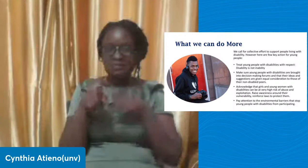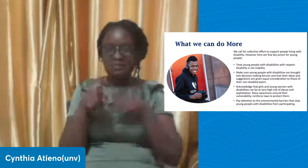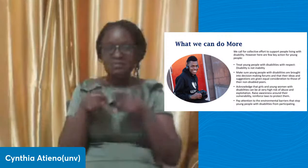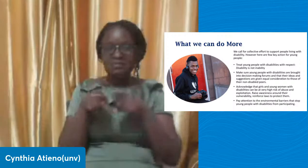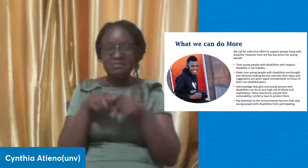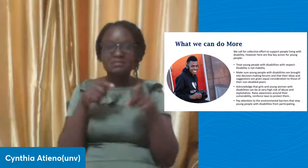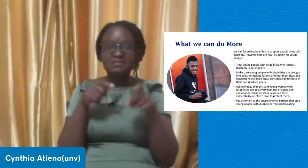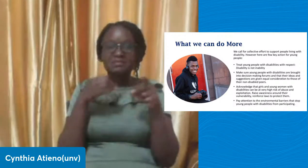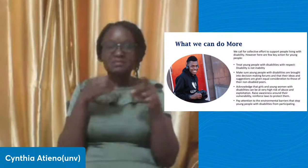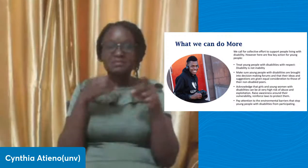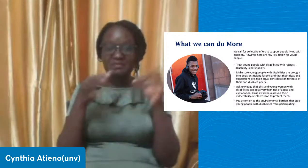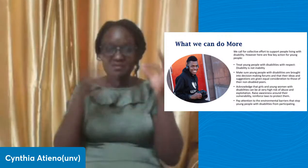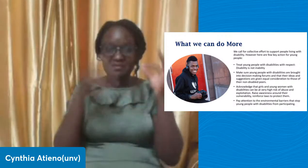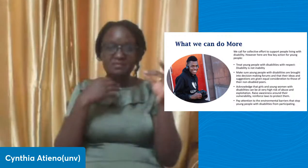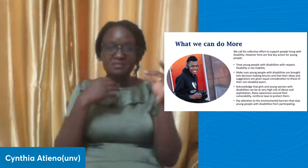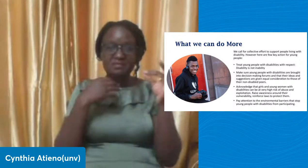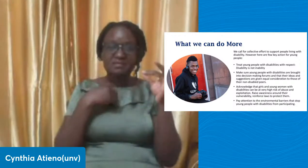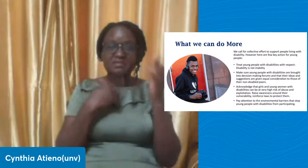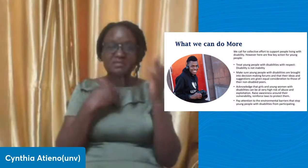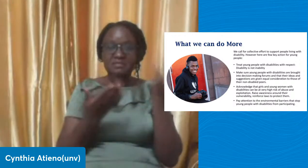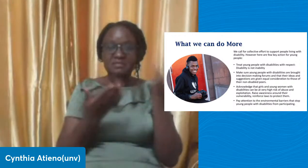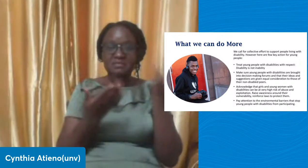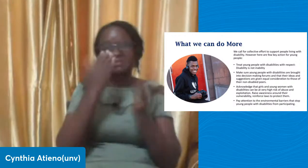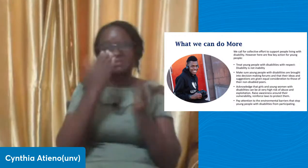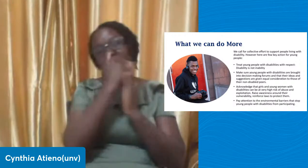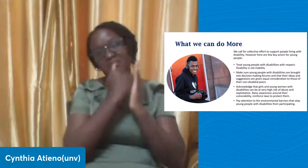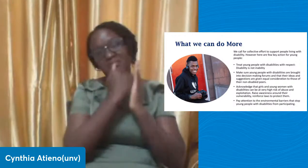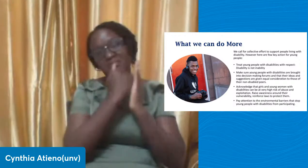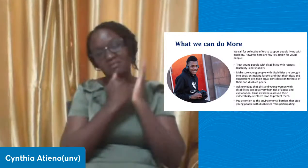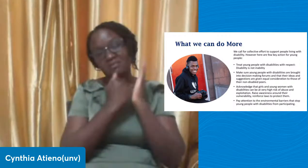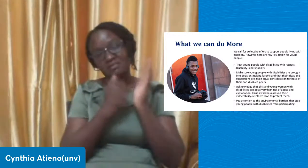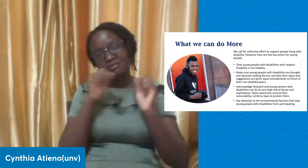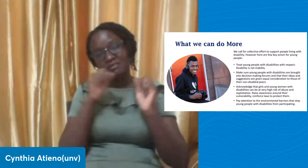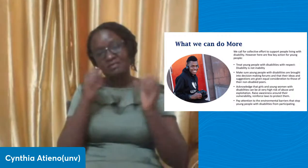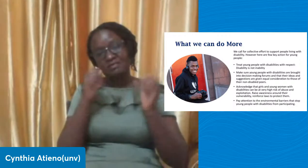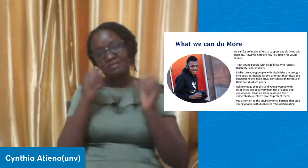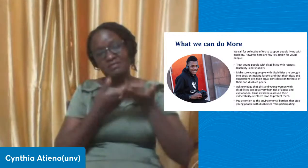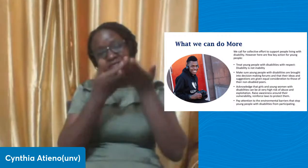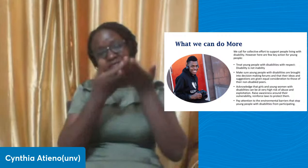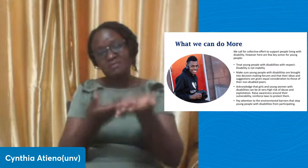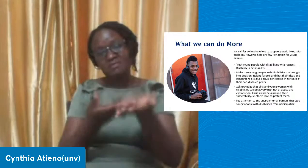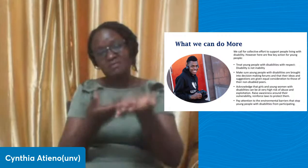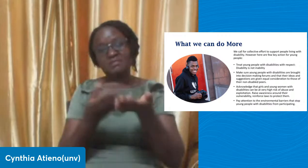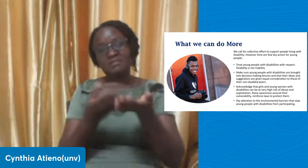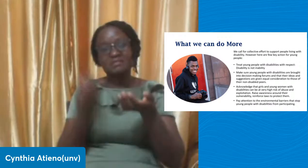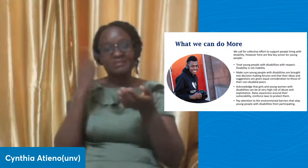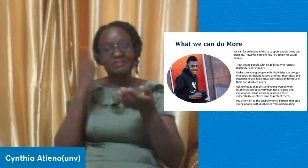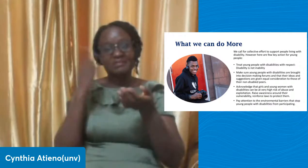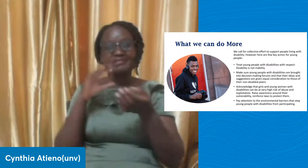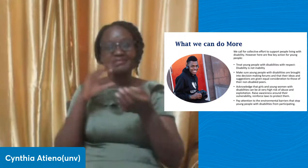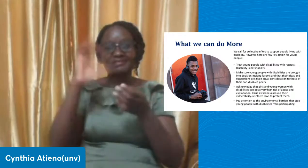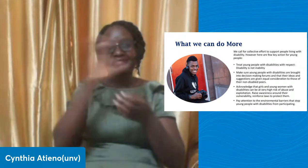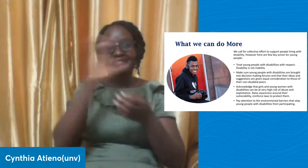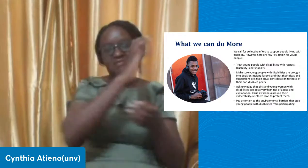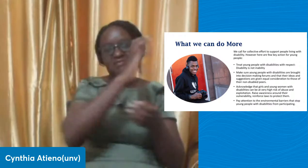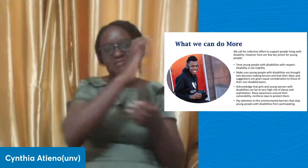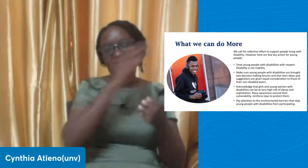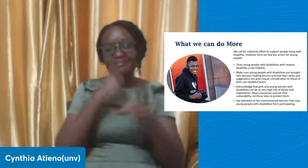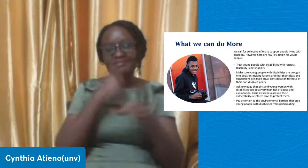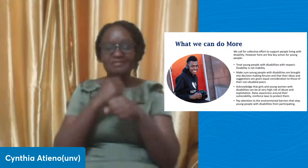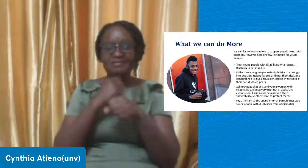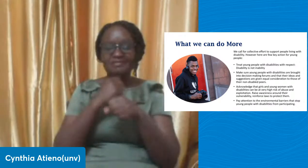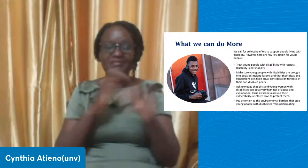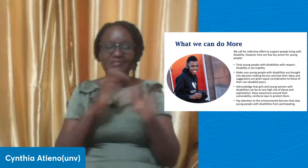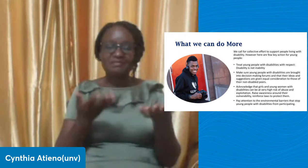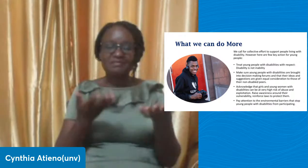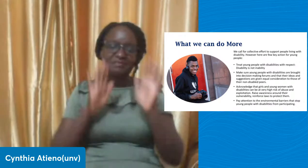things happening in the country, because everybody is needed, because you don't know what can happen in the future. So this, where in a forum